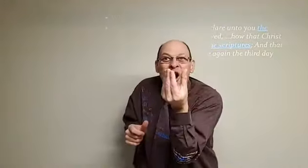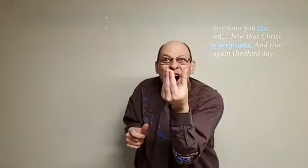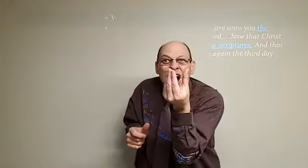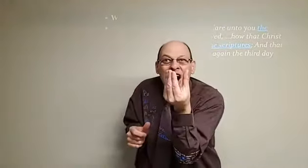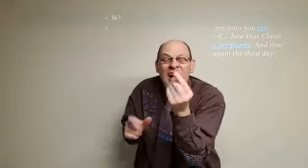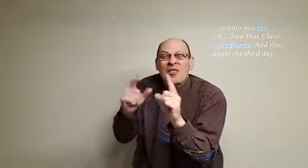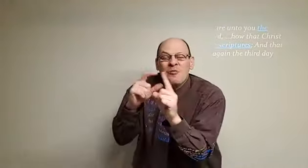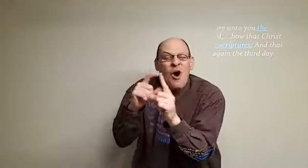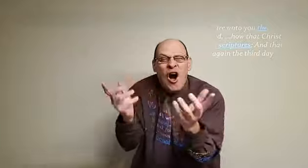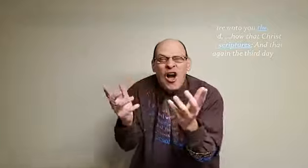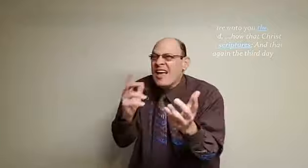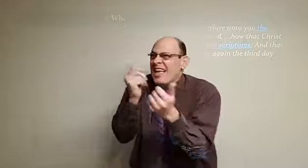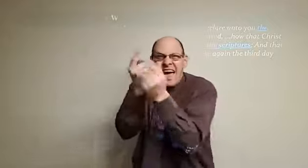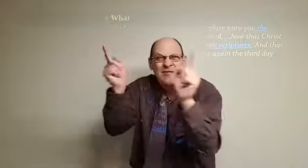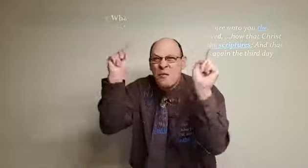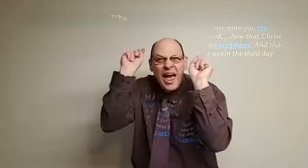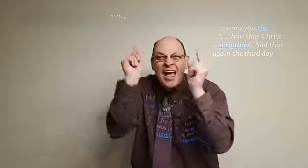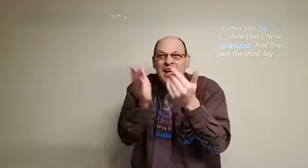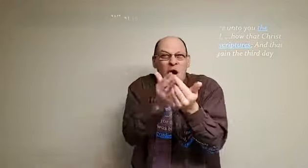it's the living word of god it's his word